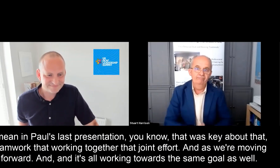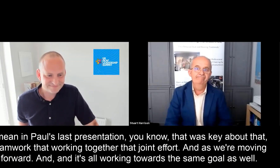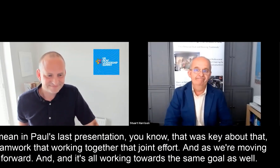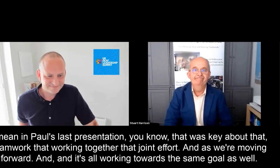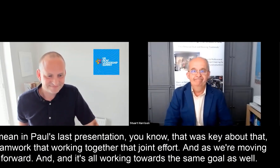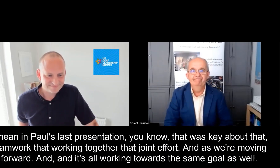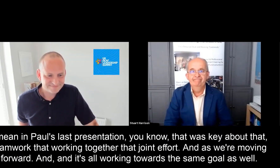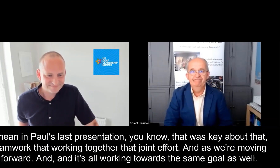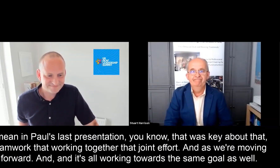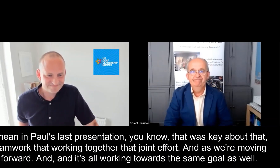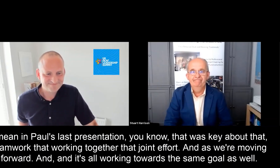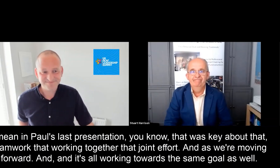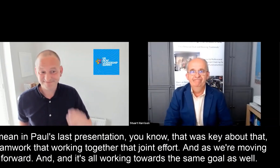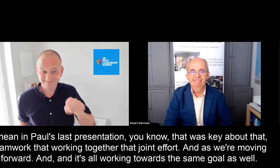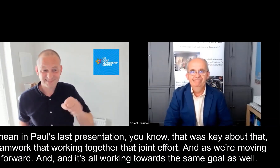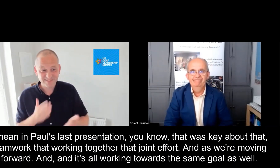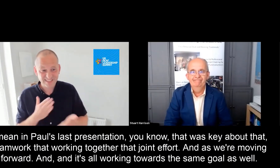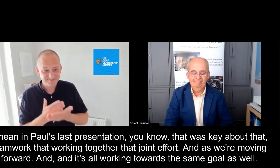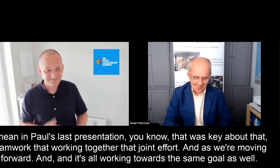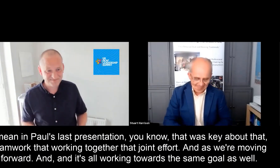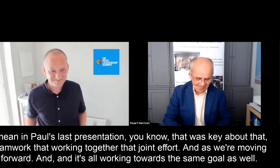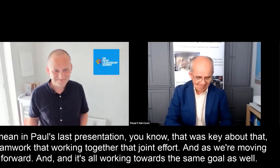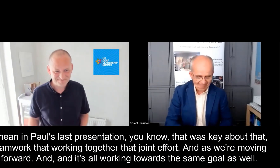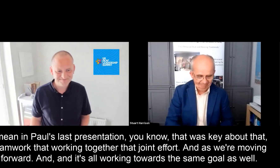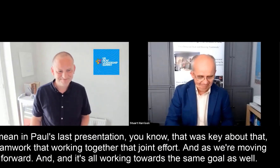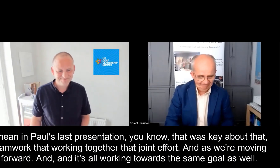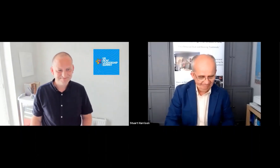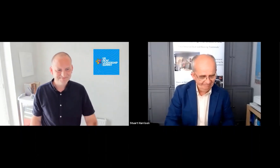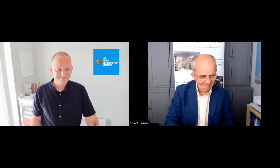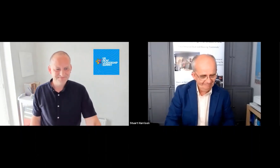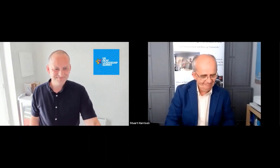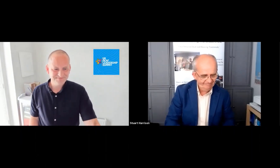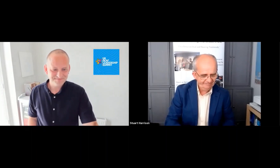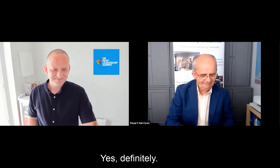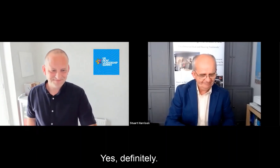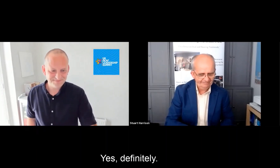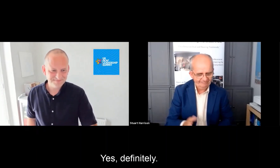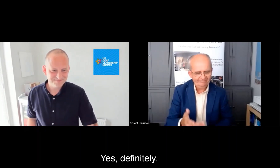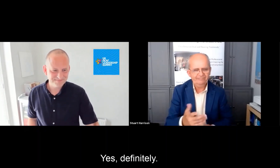And it's all working towards the same goal as well. Yes, definitely.